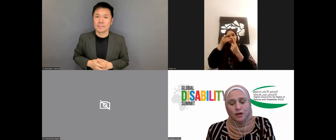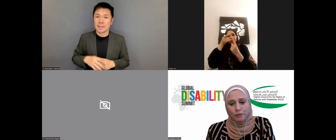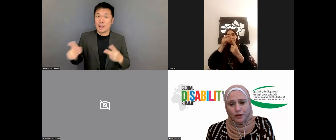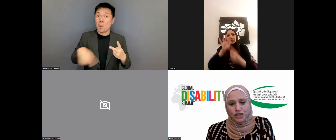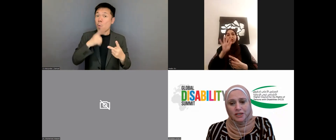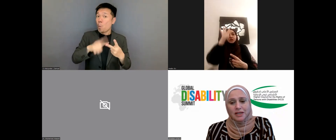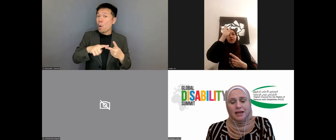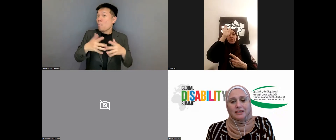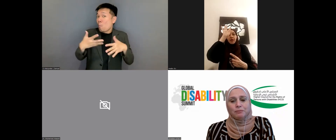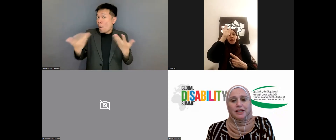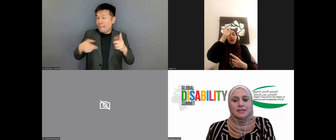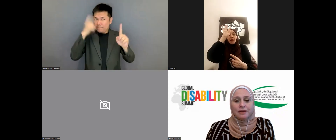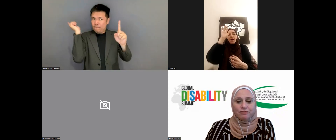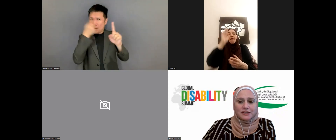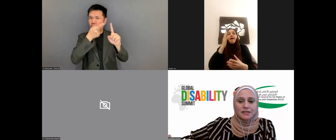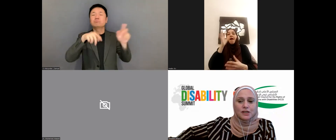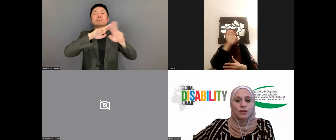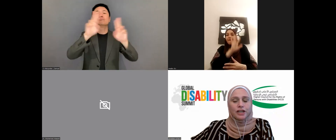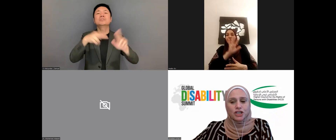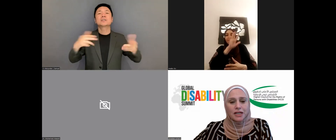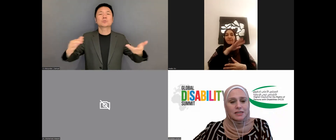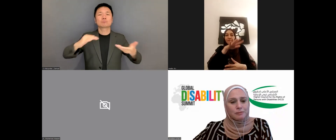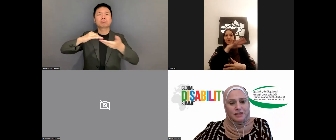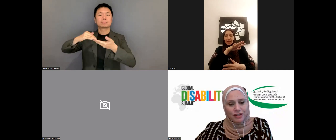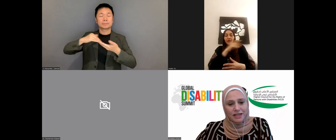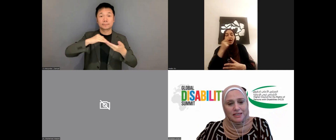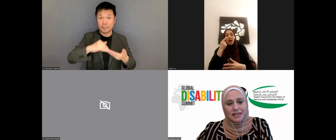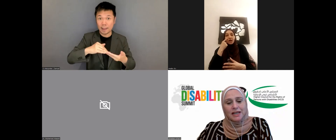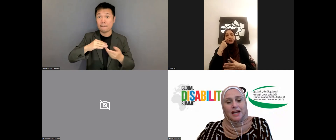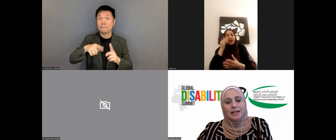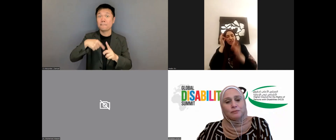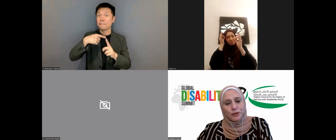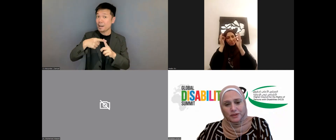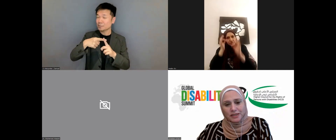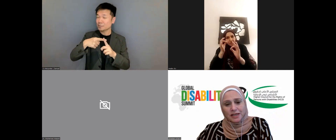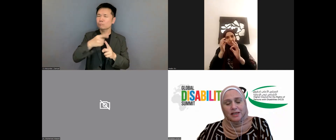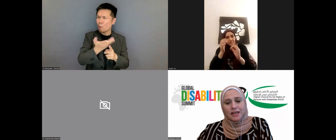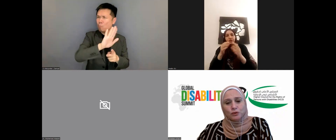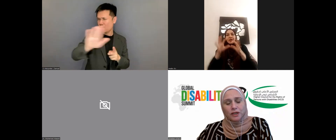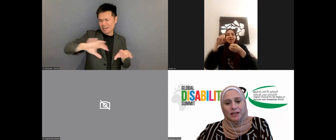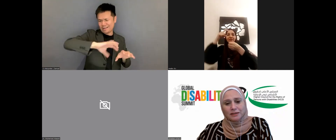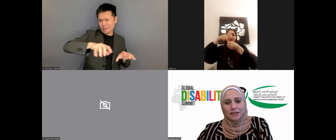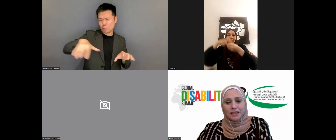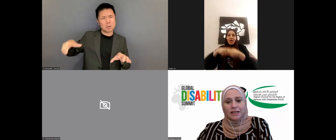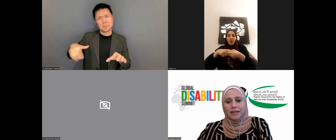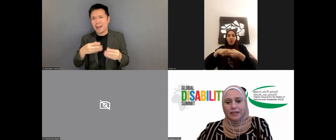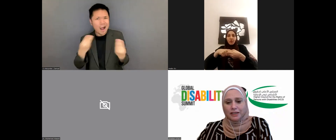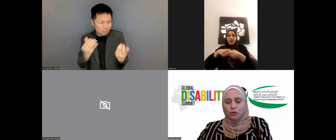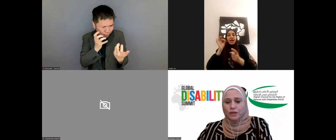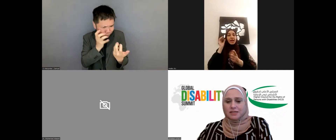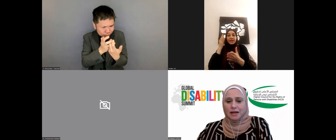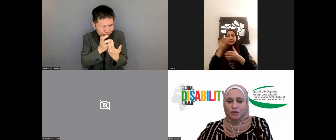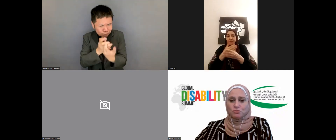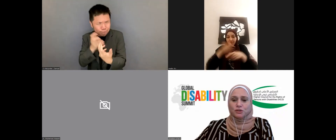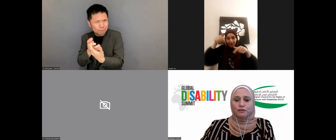international collaboration and place emphasis on the regional specific needs and priorities that will ultimately lead